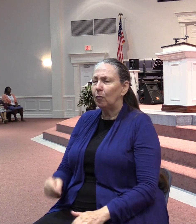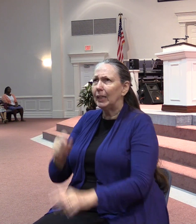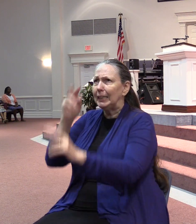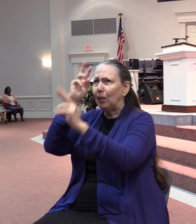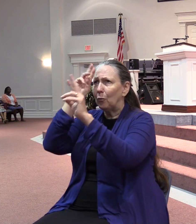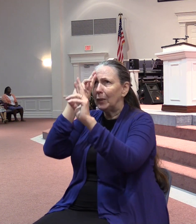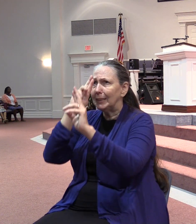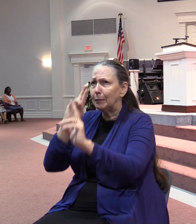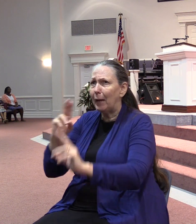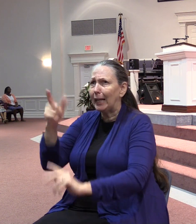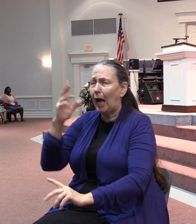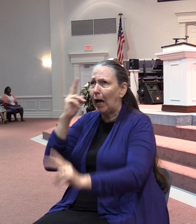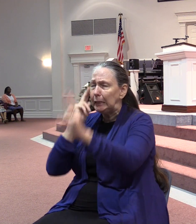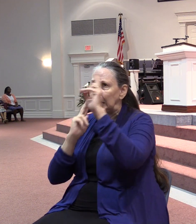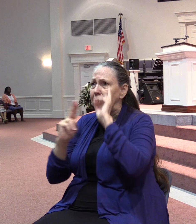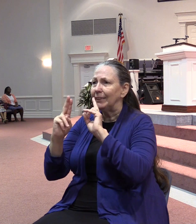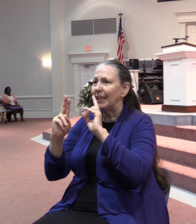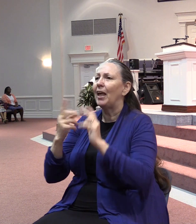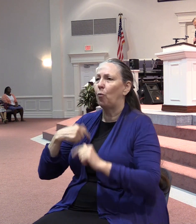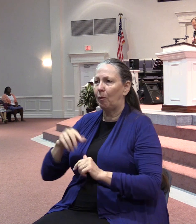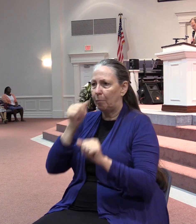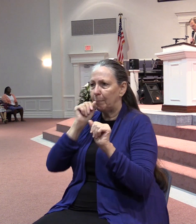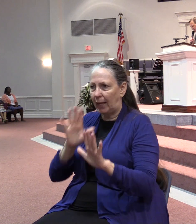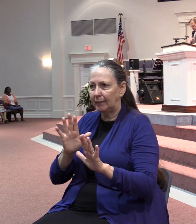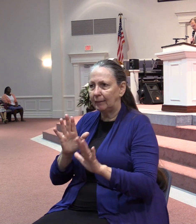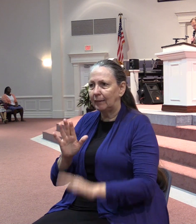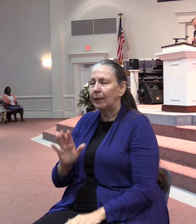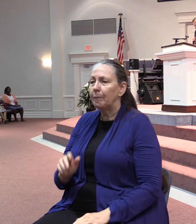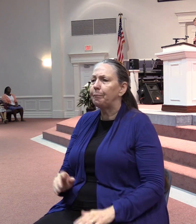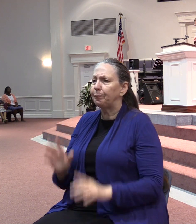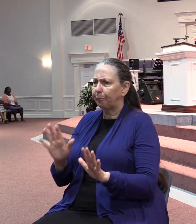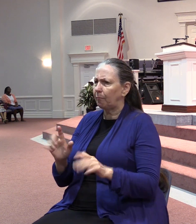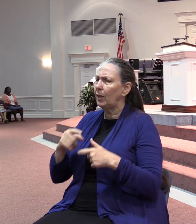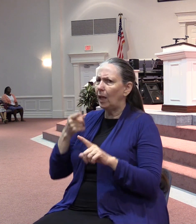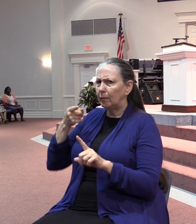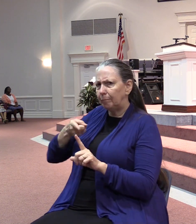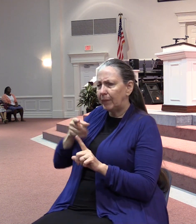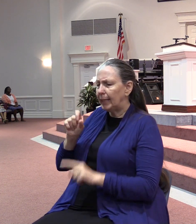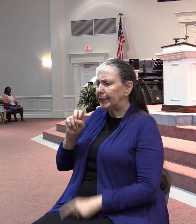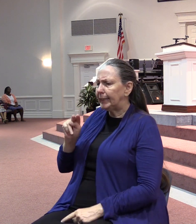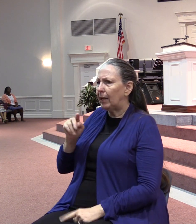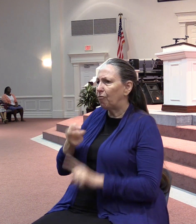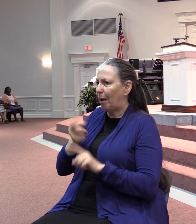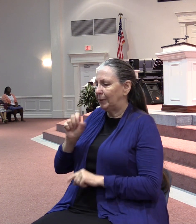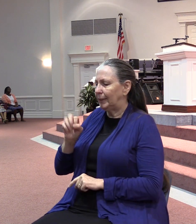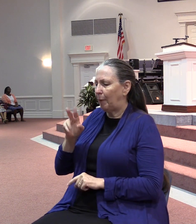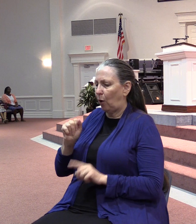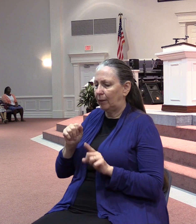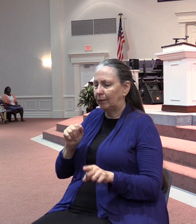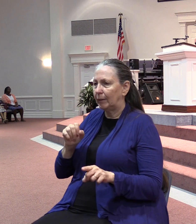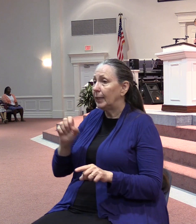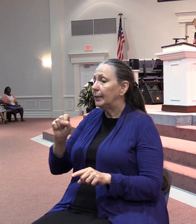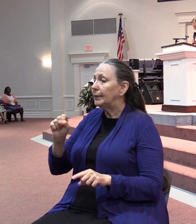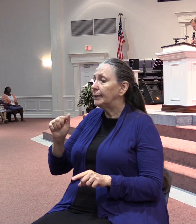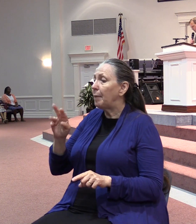Lord, then God can increase it. So let's talk about the sin of Samaria. Samaria means watch